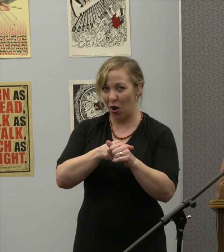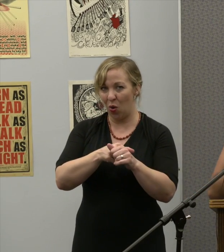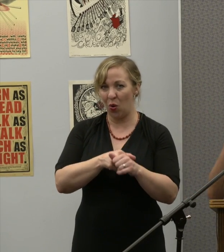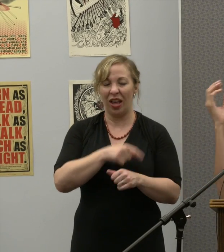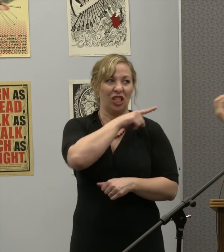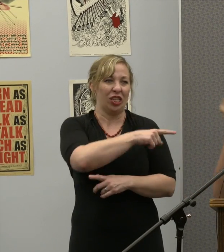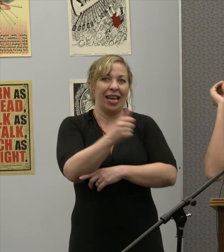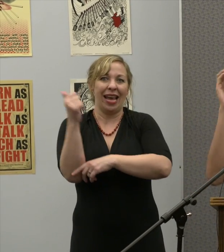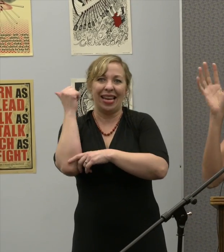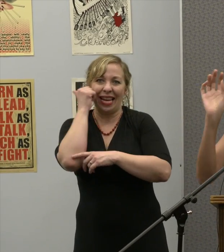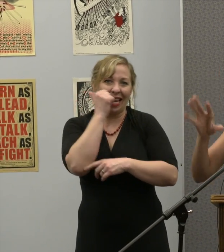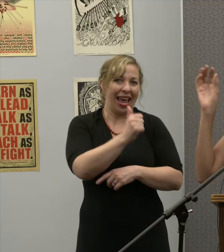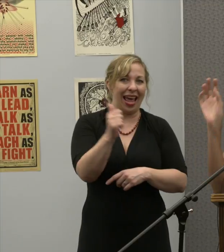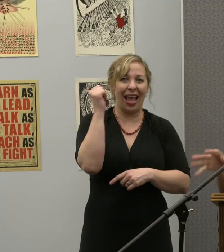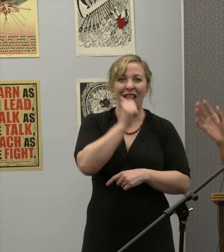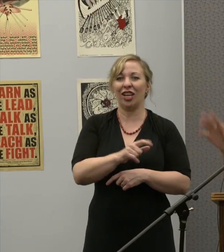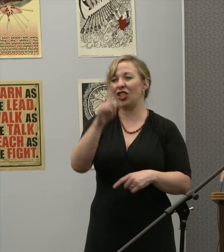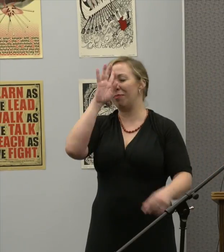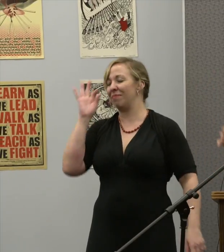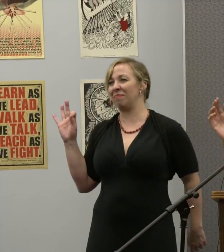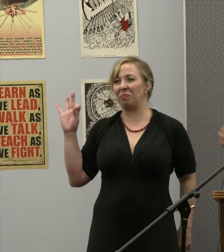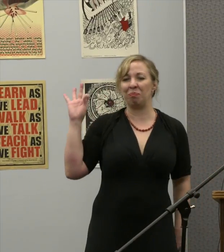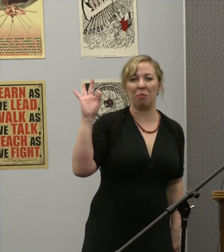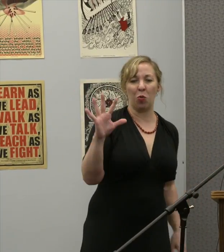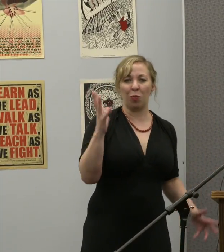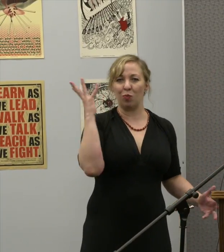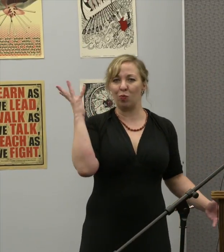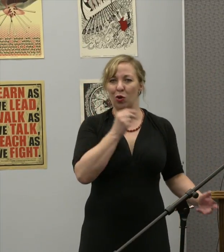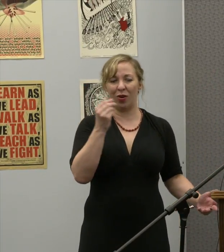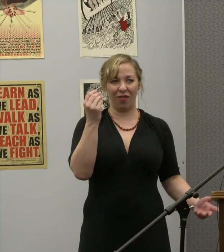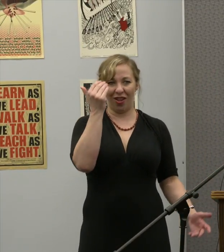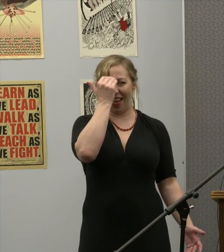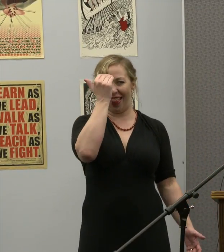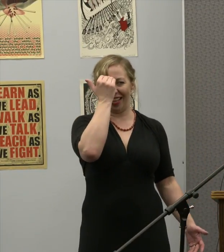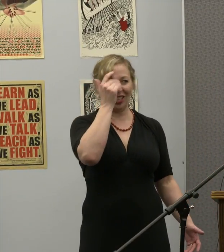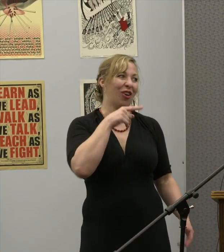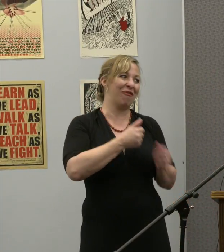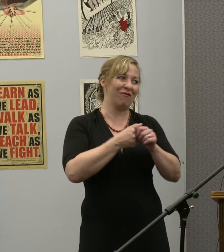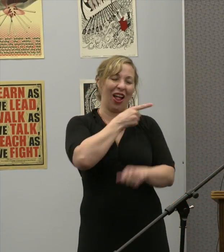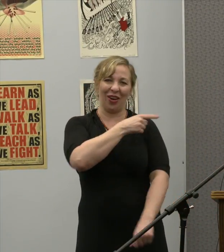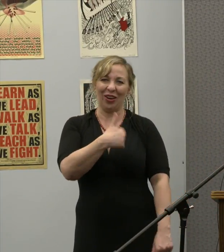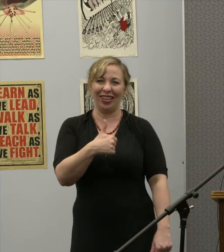like daily drops gems and knowledge on Facebook, on Twitter, on all of that. So follow her.